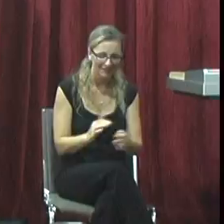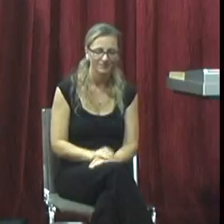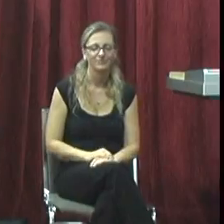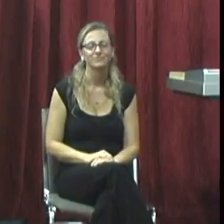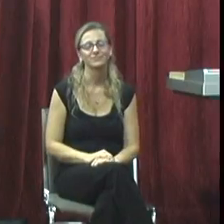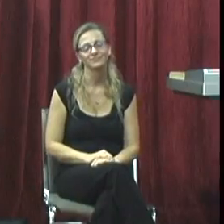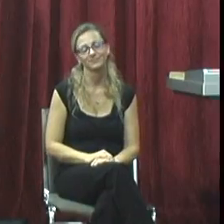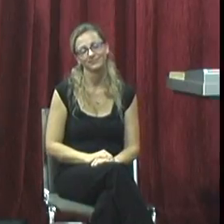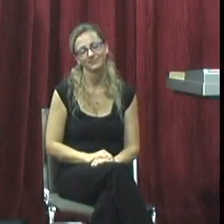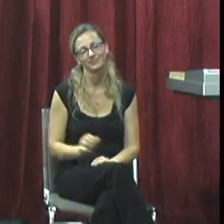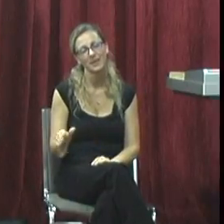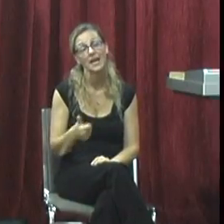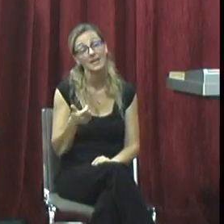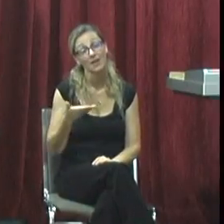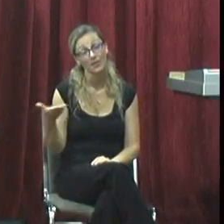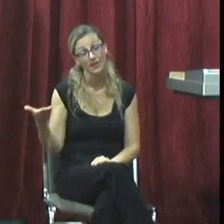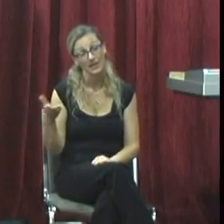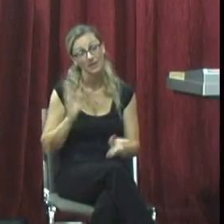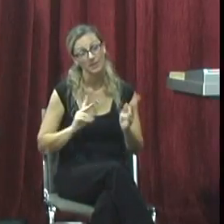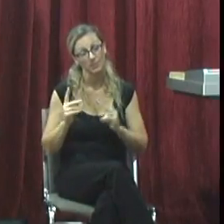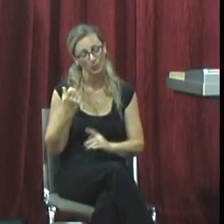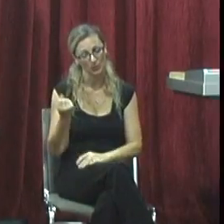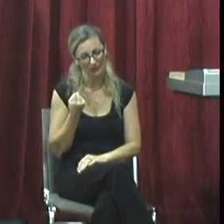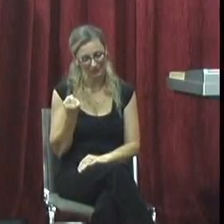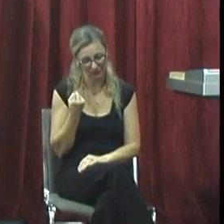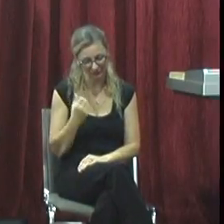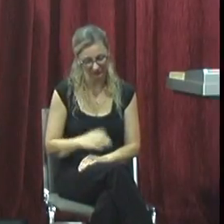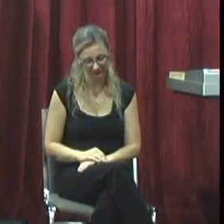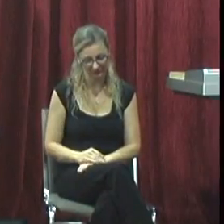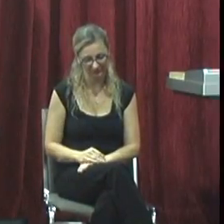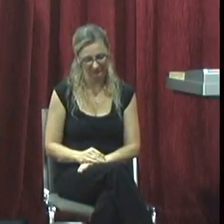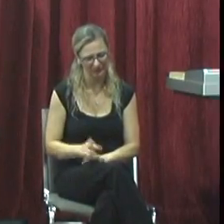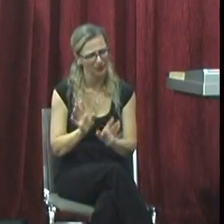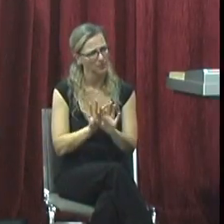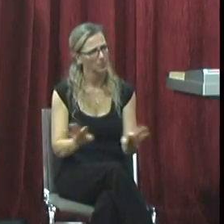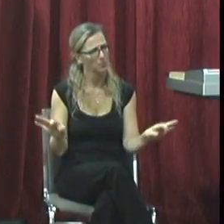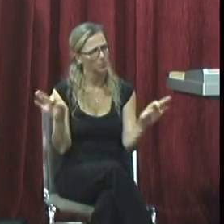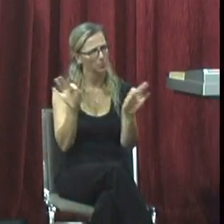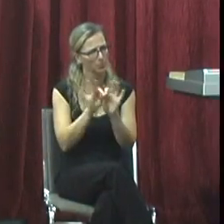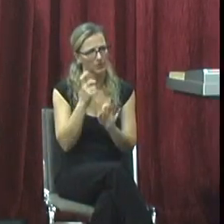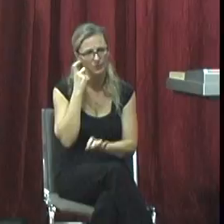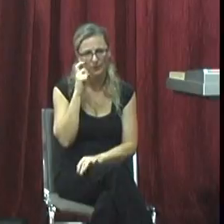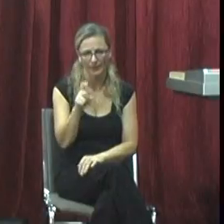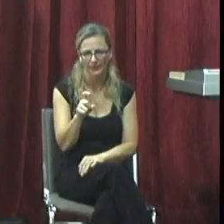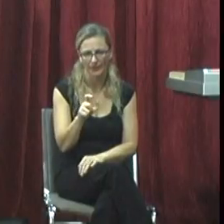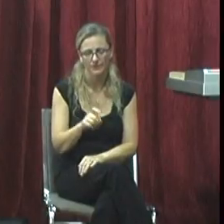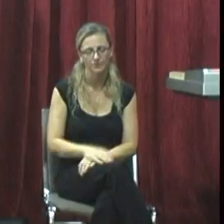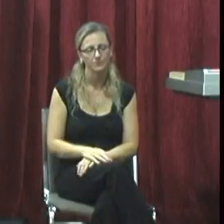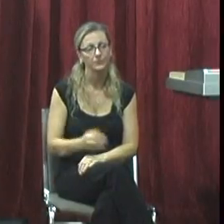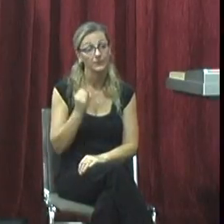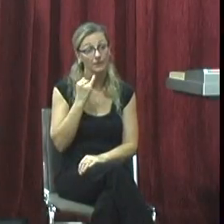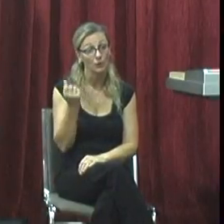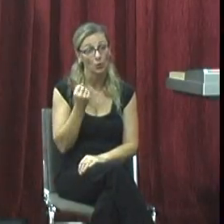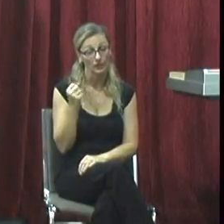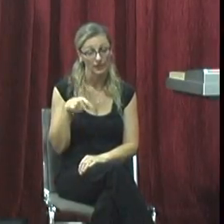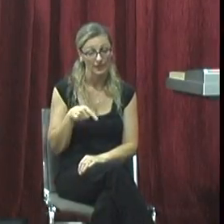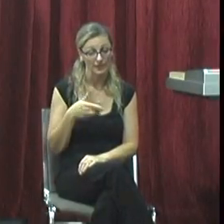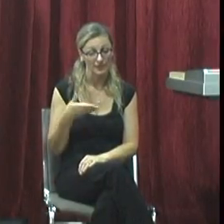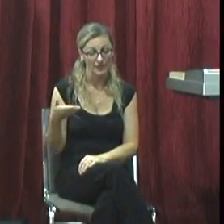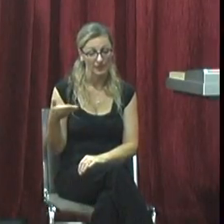But there's another thing that people hold on to that's very important to recognize. If you're holding on to this